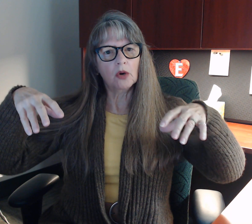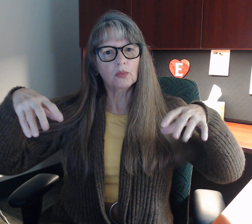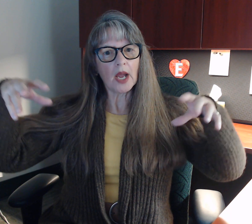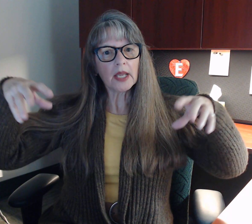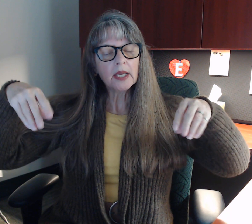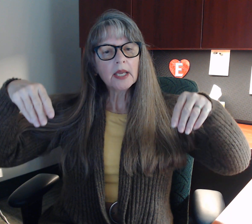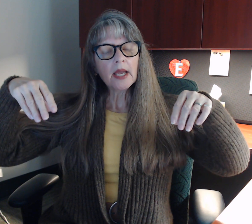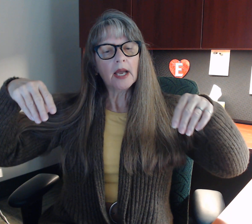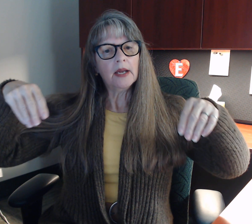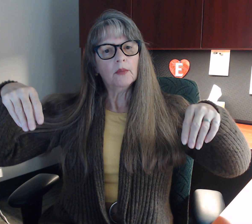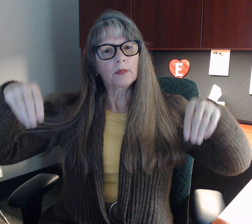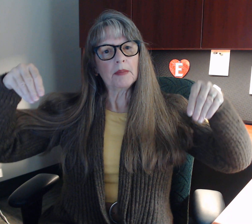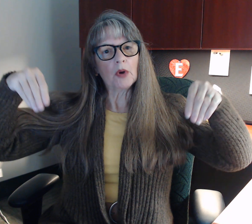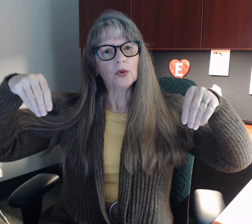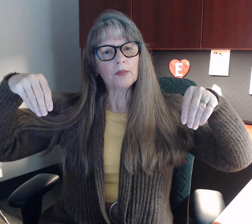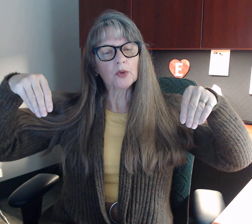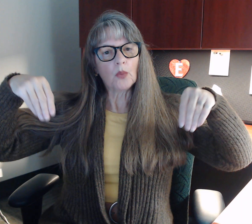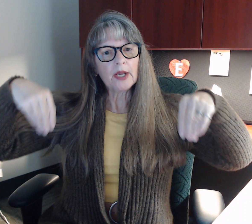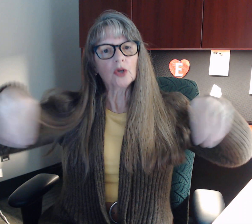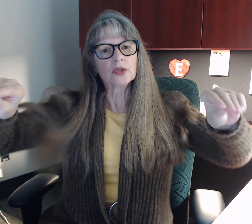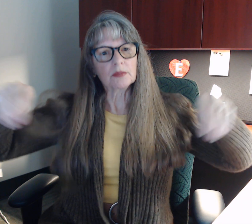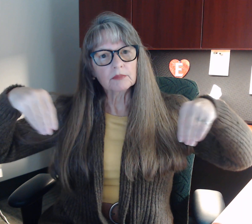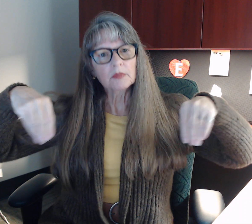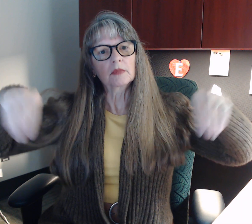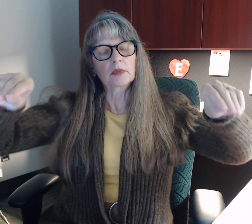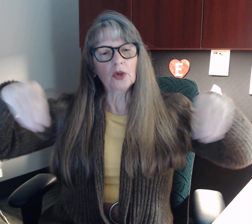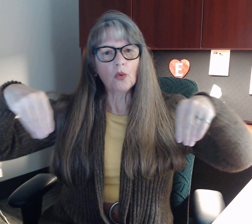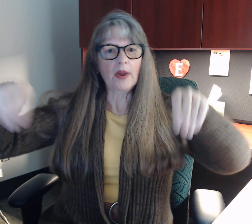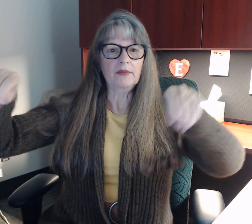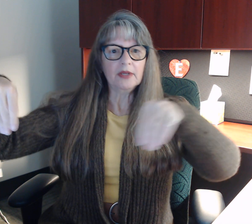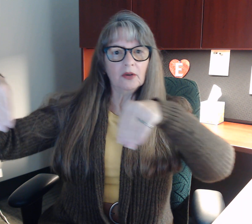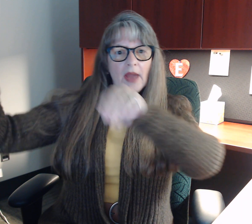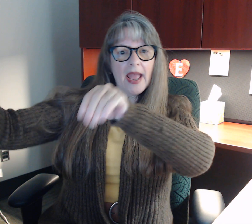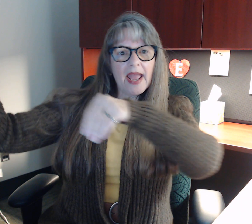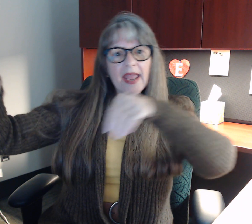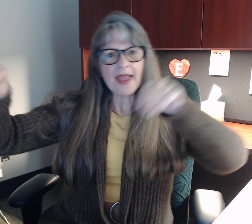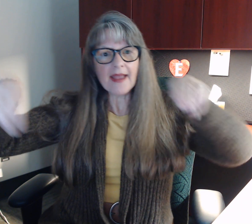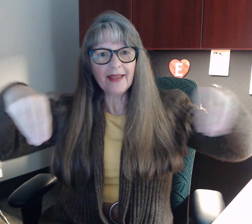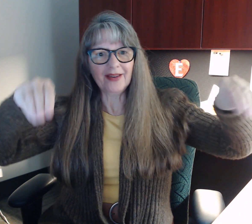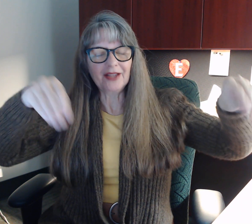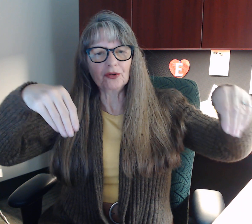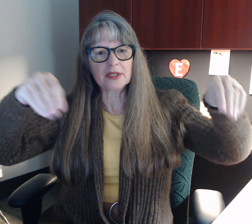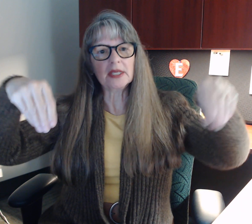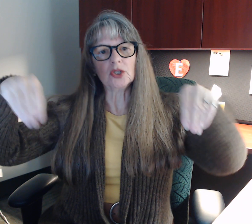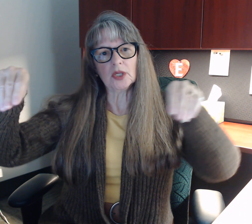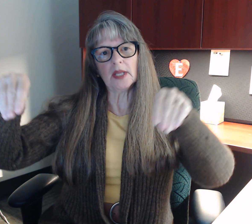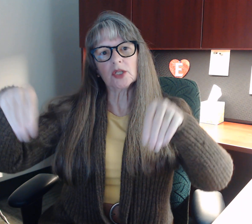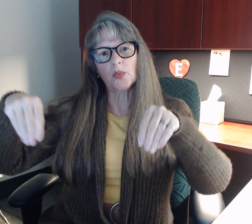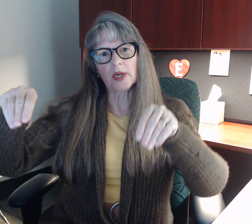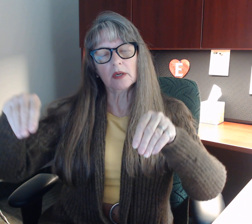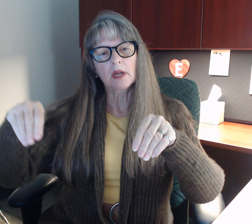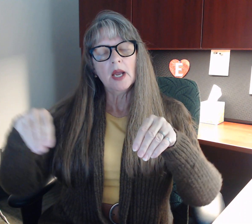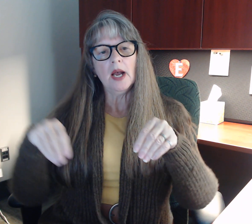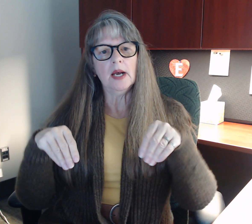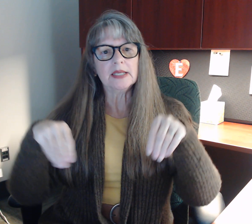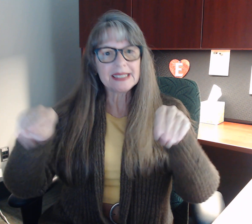rug, where people hold up their wares and, wave it, hey, hey, and get their attention. That's where